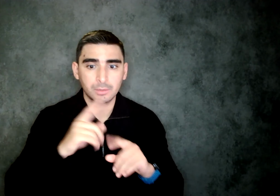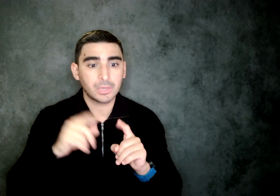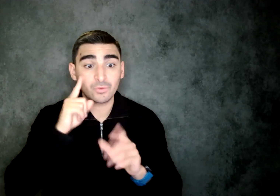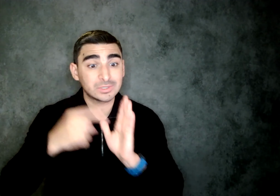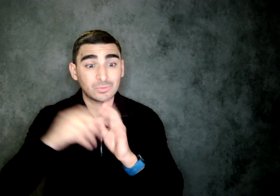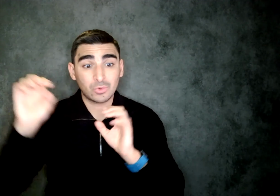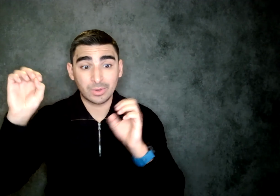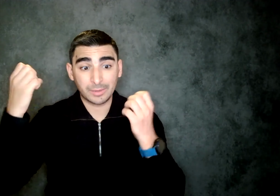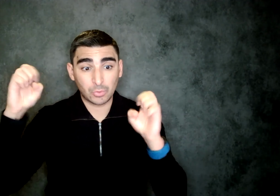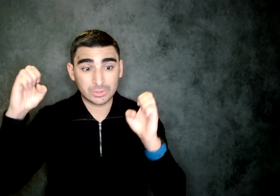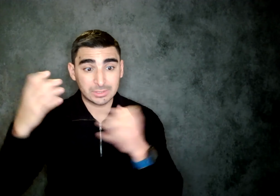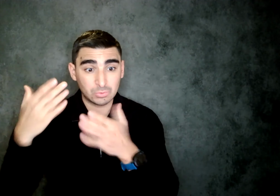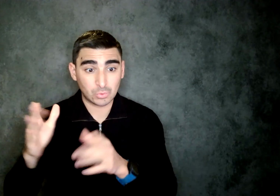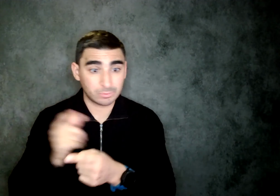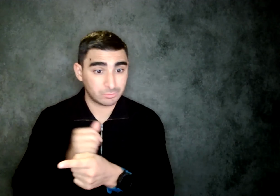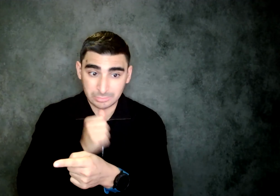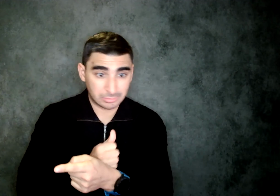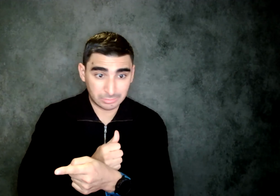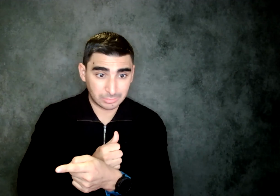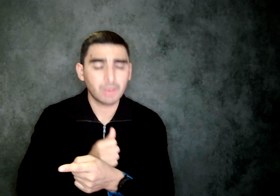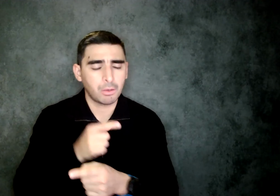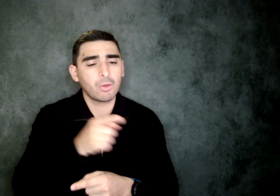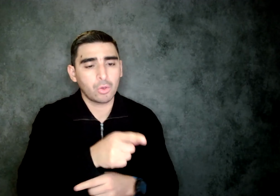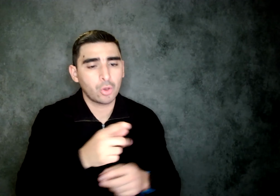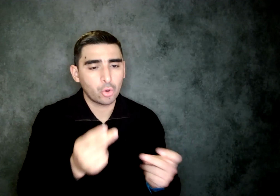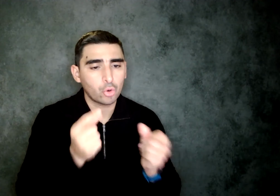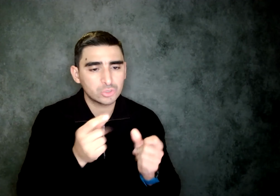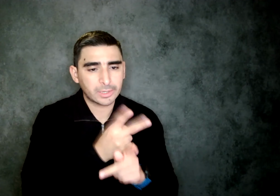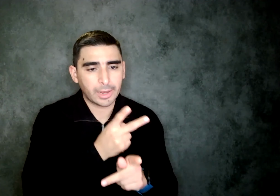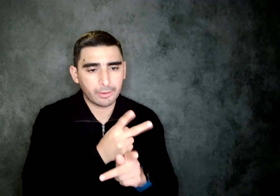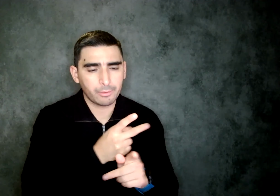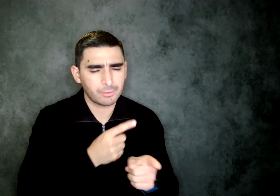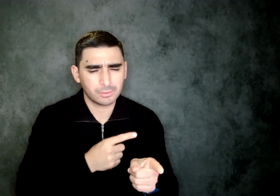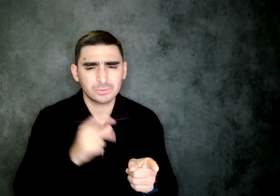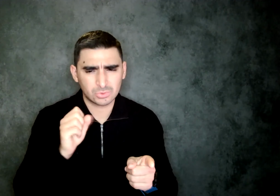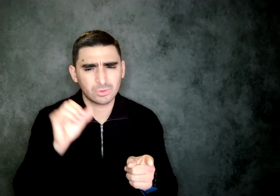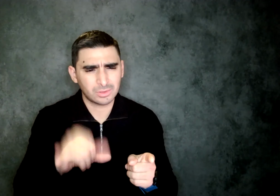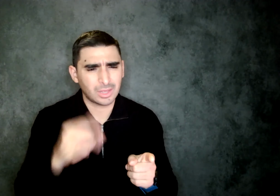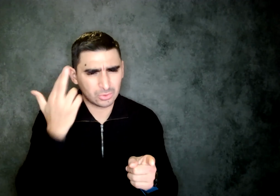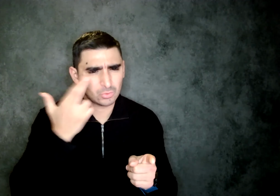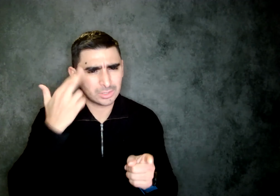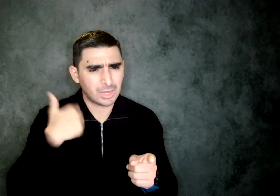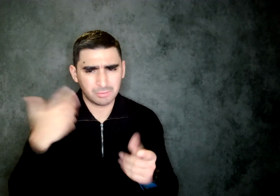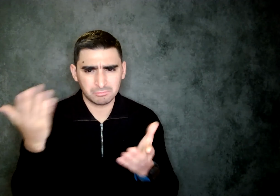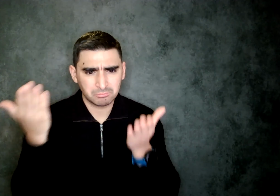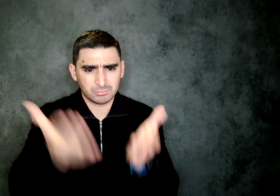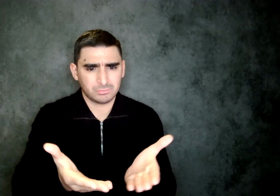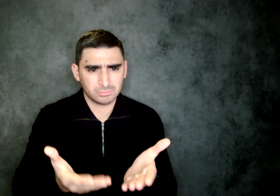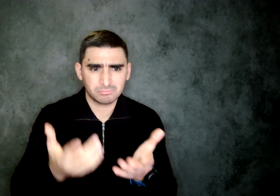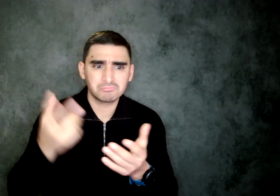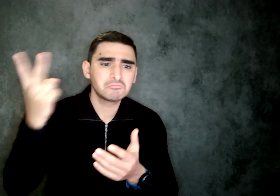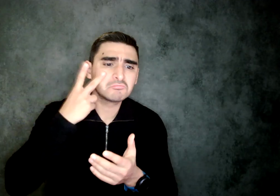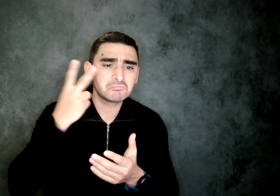for. So that's kind of his idea, and I'm just really putting it on the table to kind of kick it around and see, hey, is